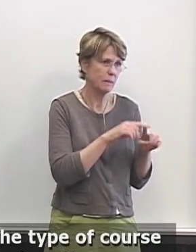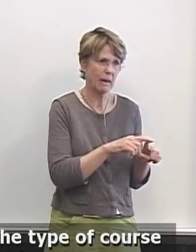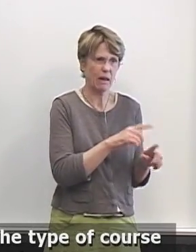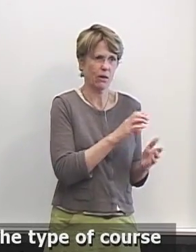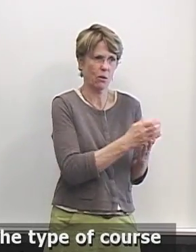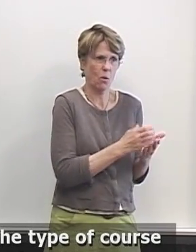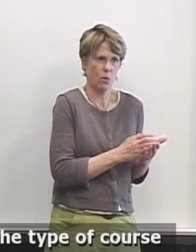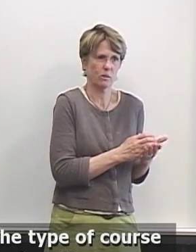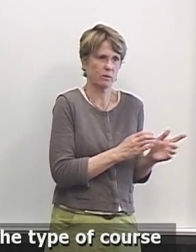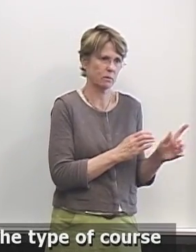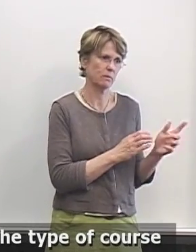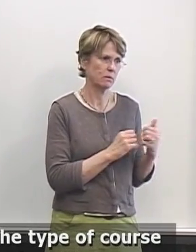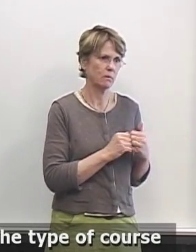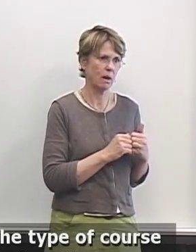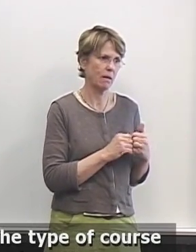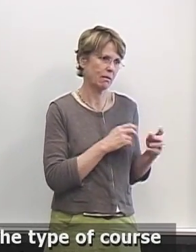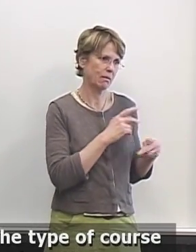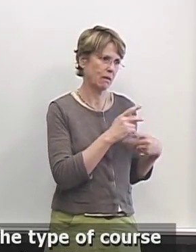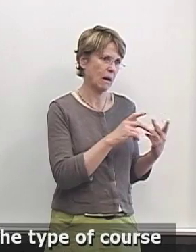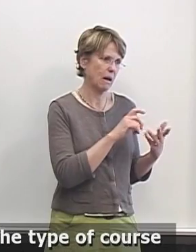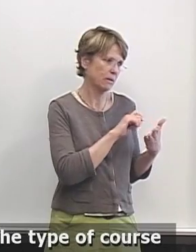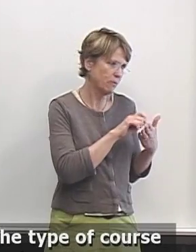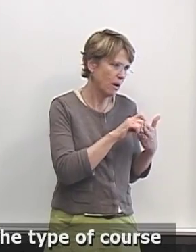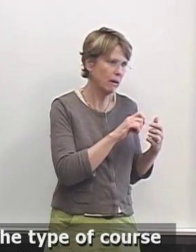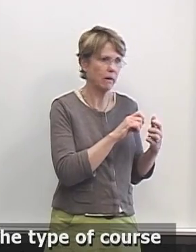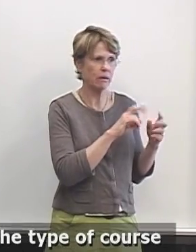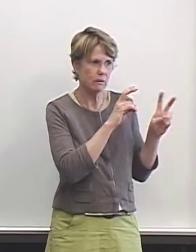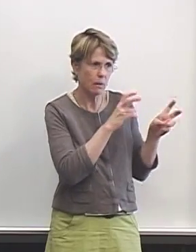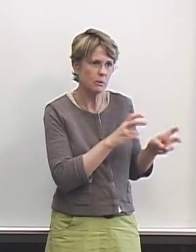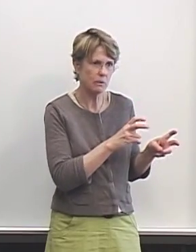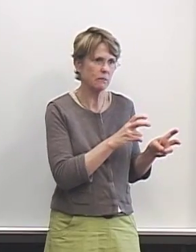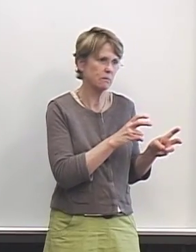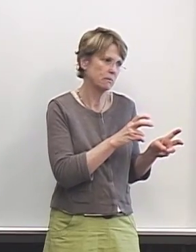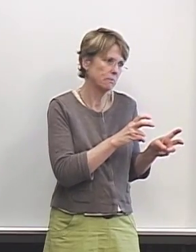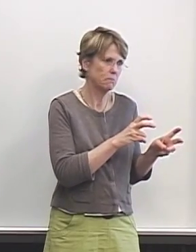course and subject matter.